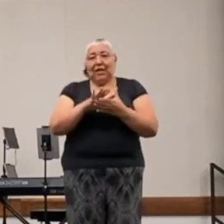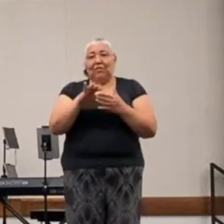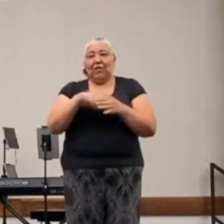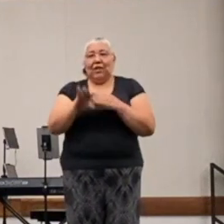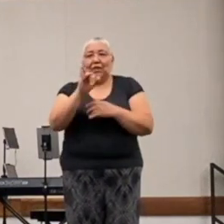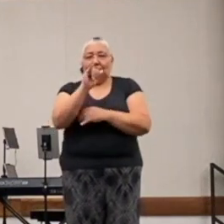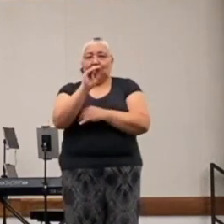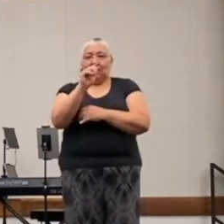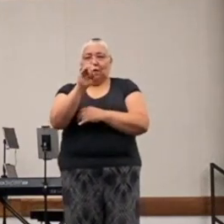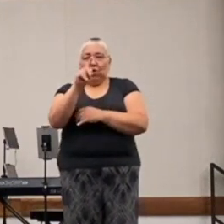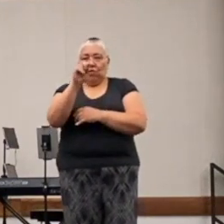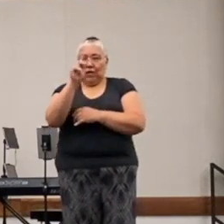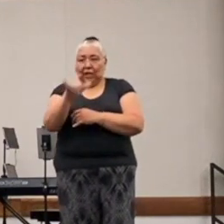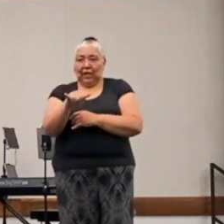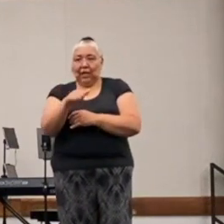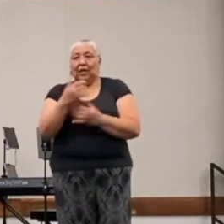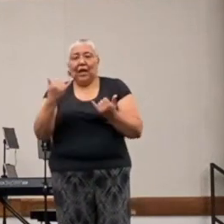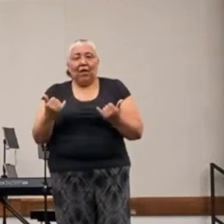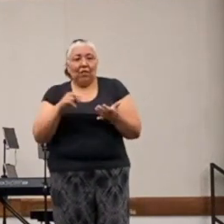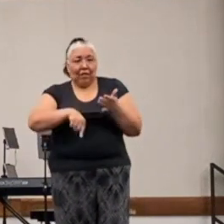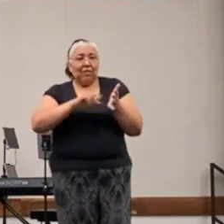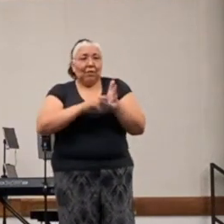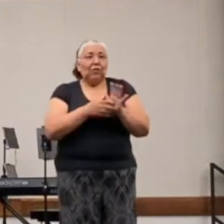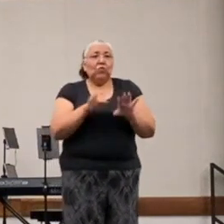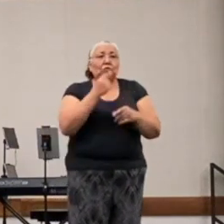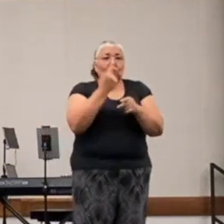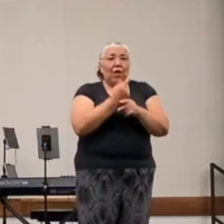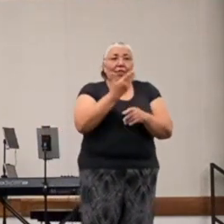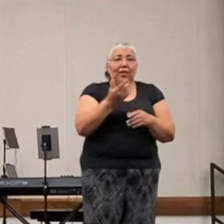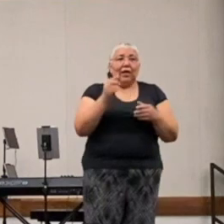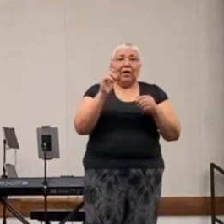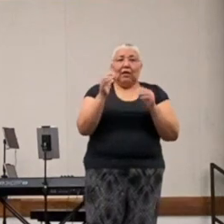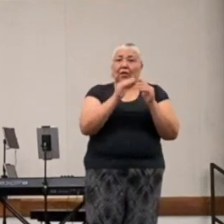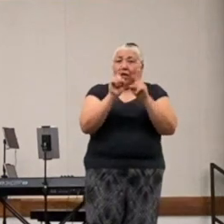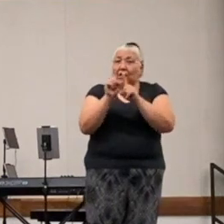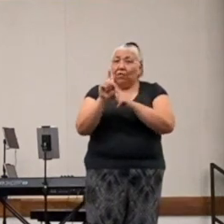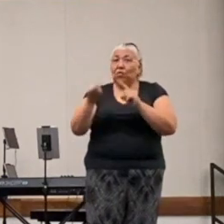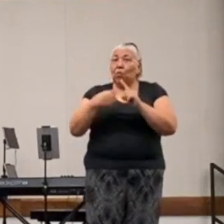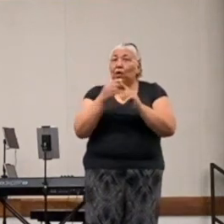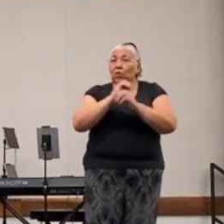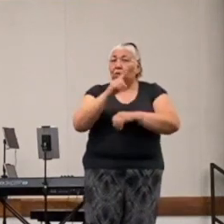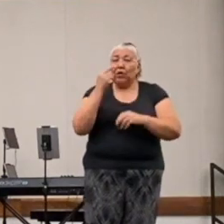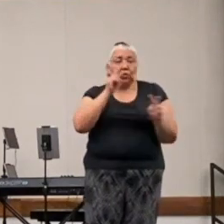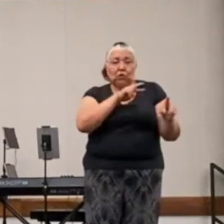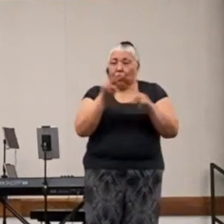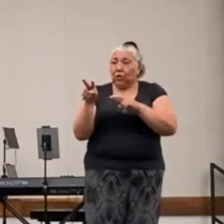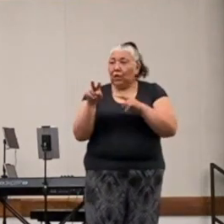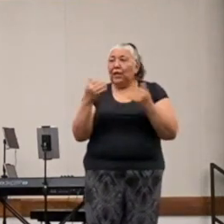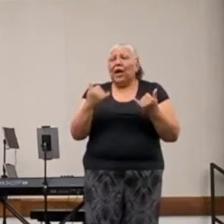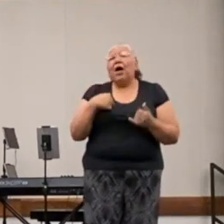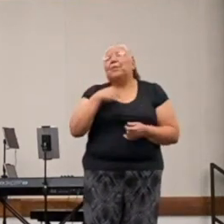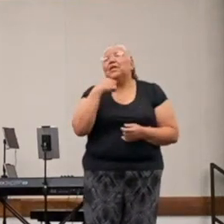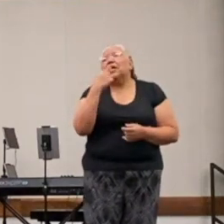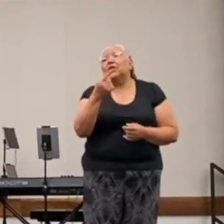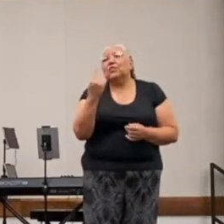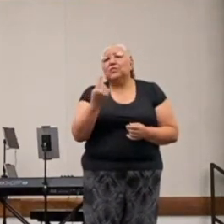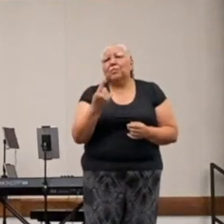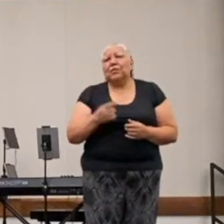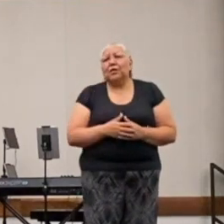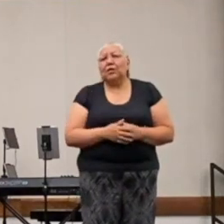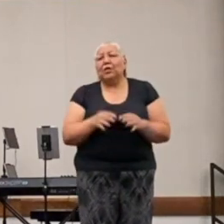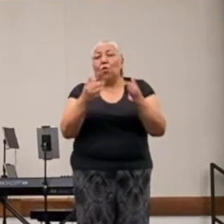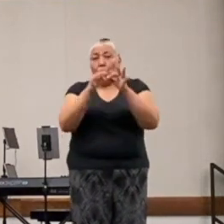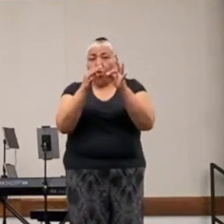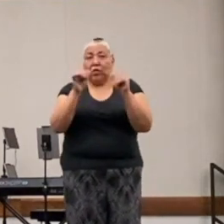integrity. Integrity means doing the right thing even when no one's looking. But I'm going to tell you something. Words can hurt.